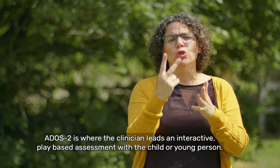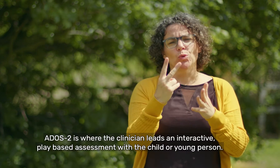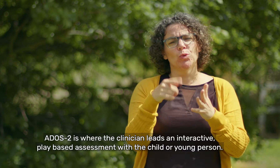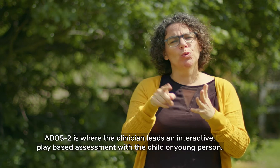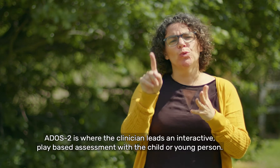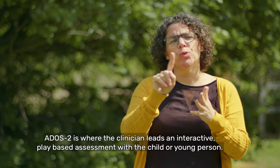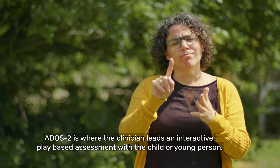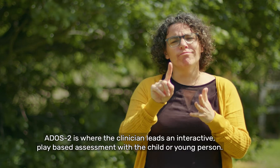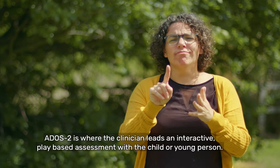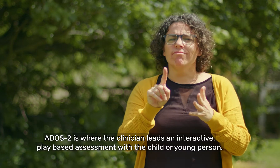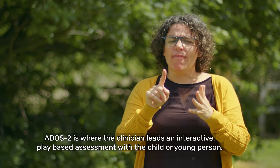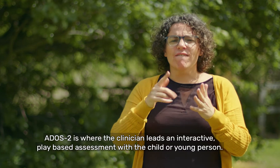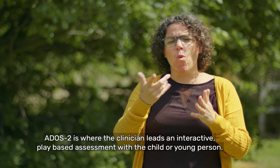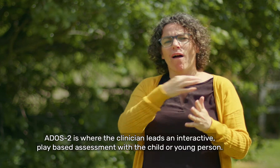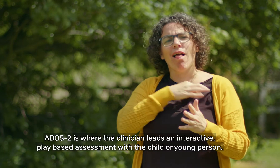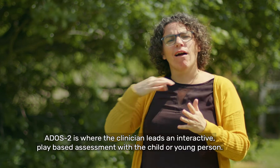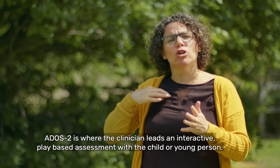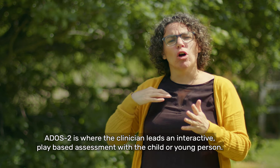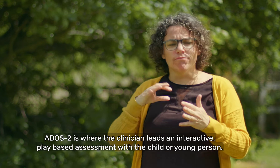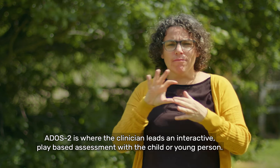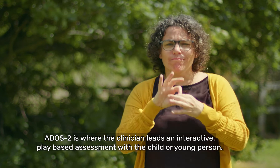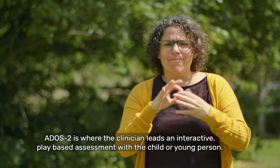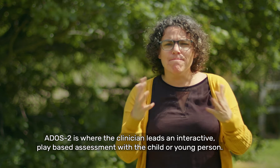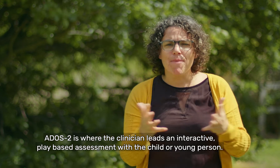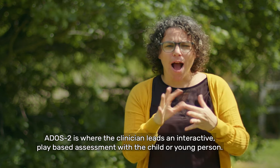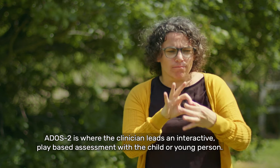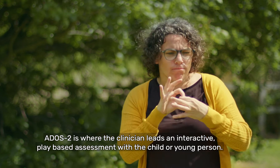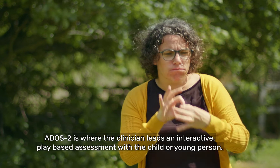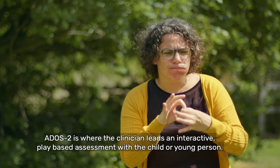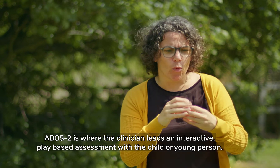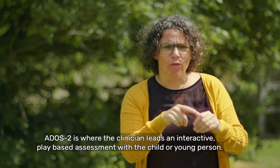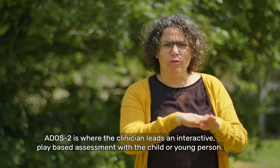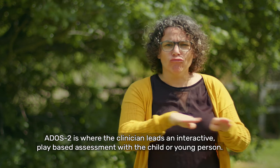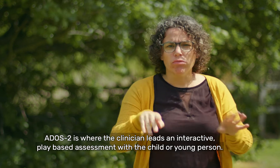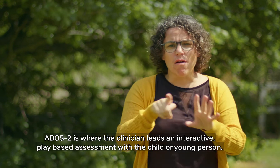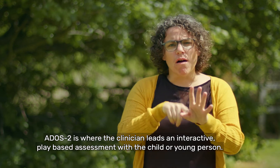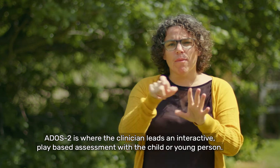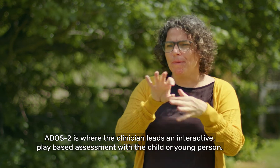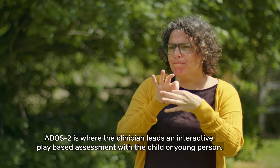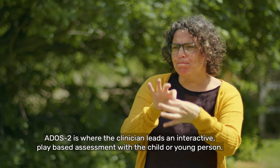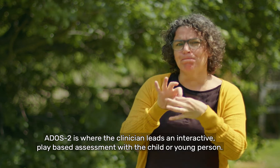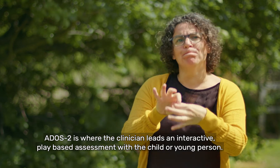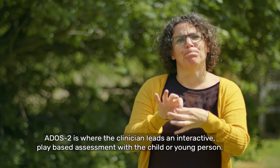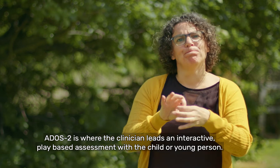ADOS-2 is where the clinician leads an interactive, play-based assessment with the child or young person.